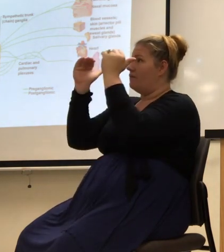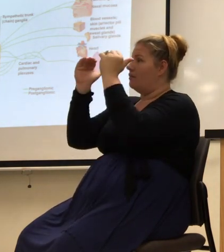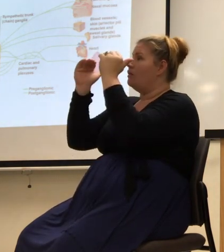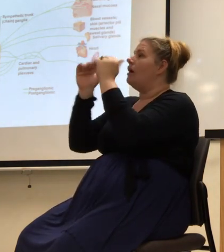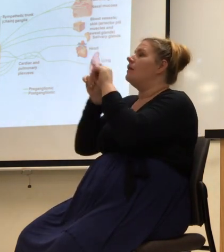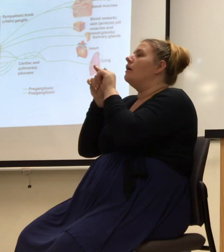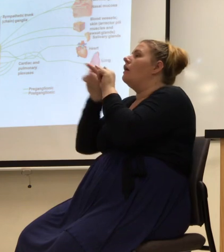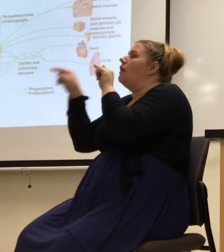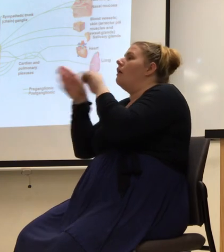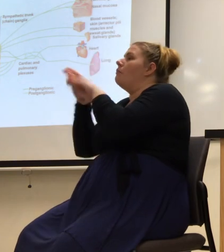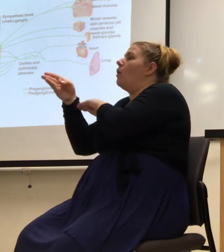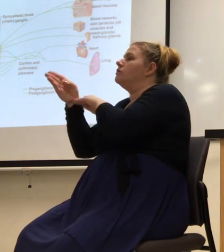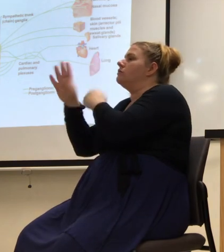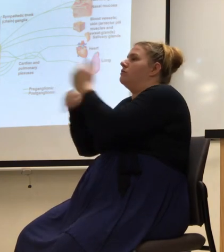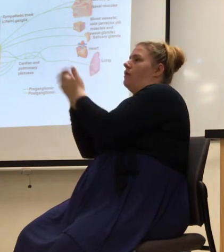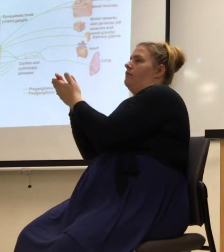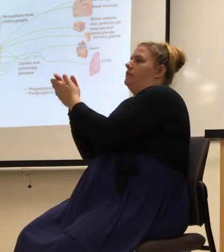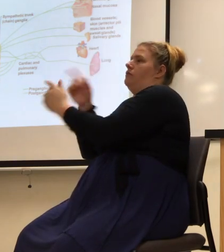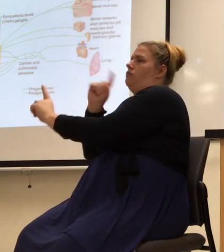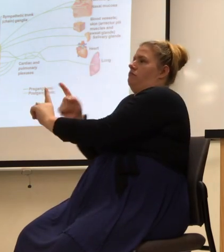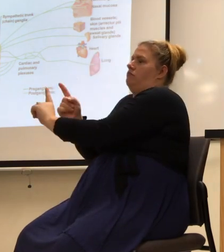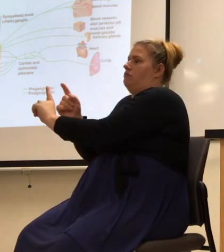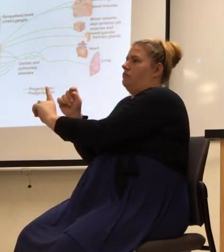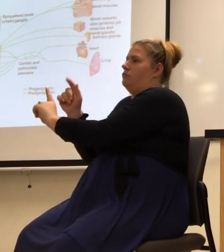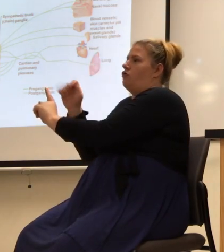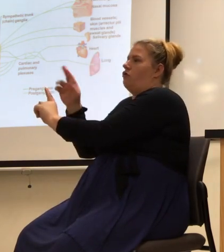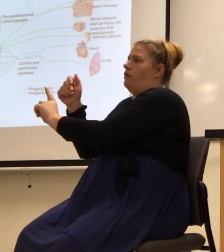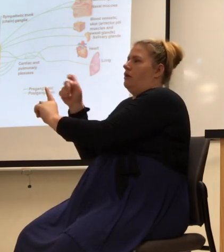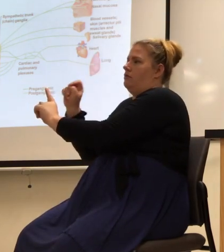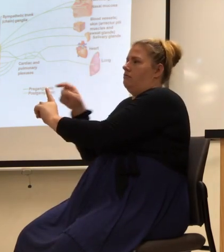target. There's the post.